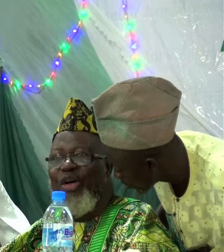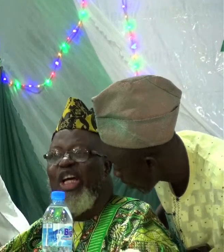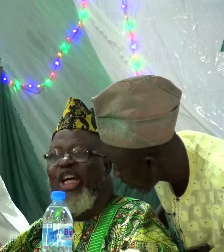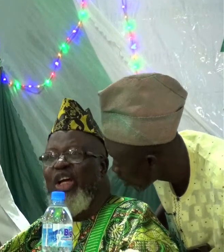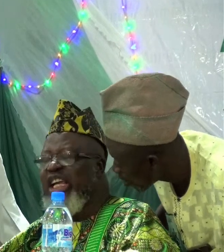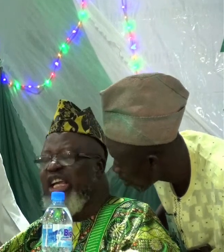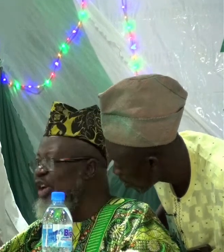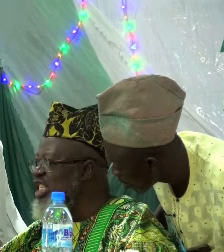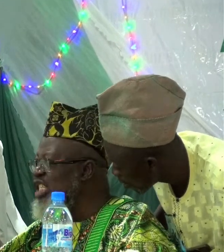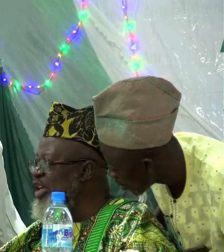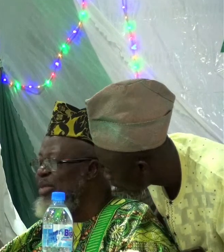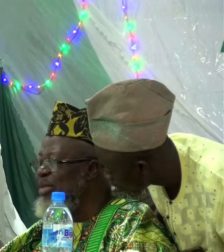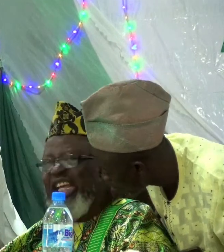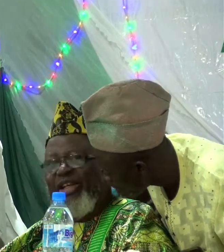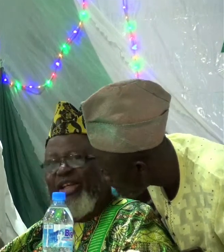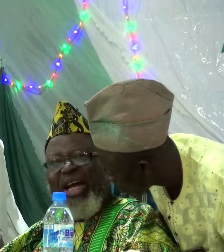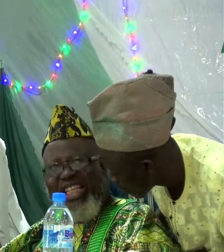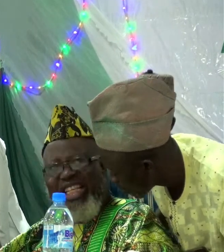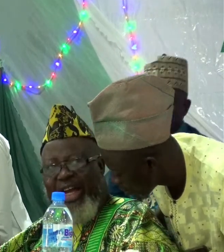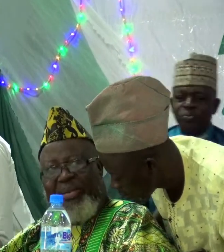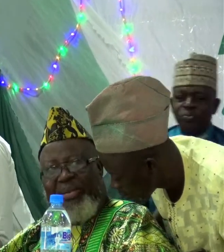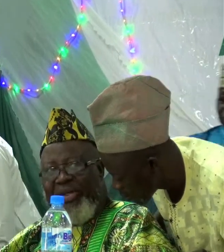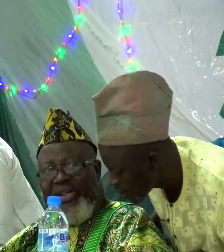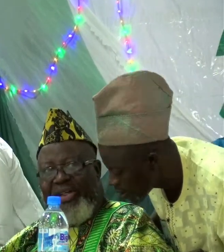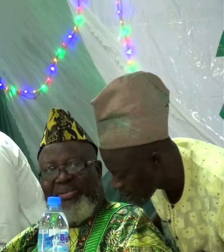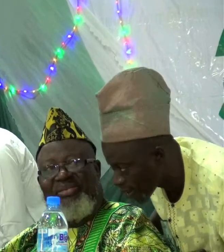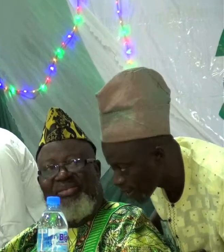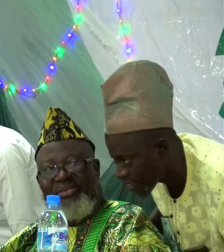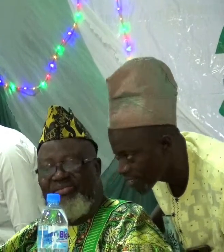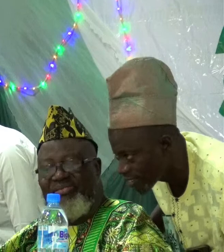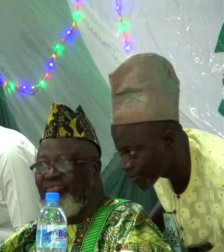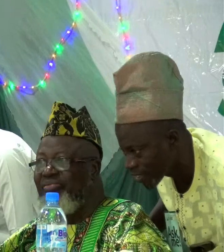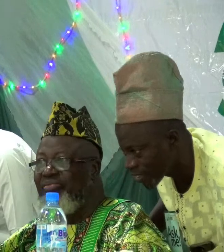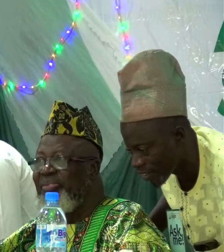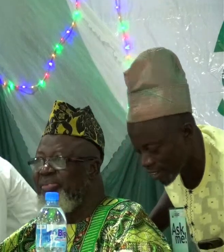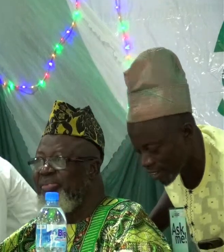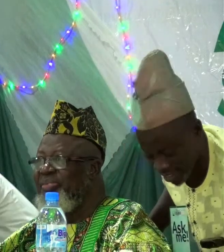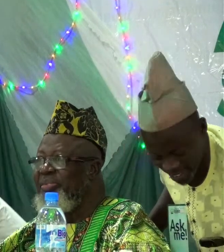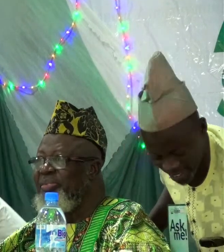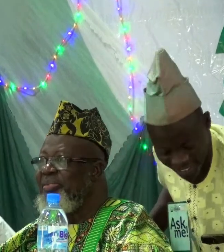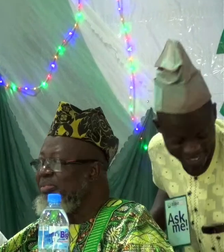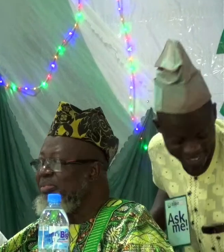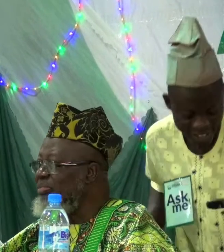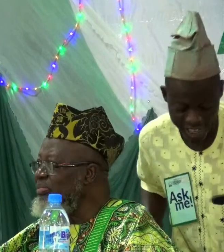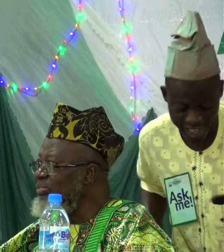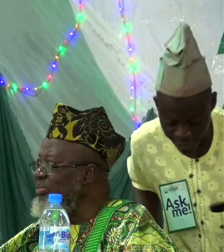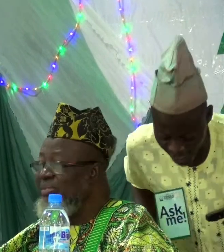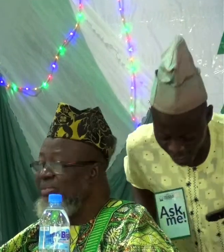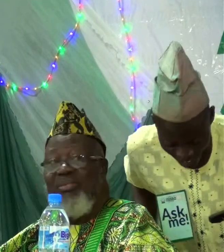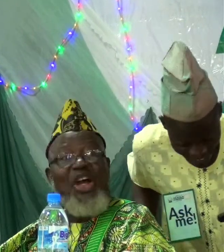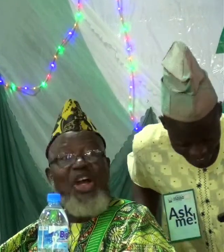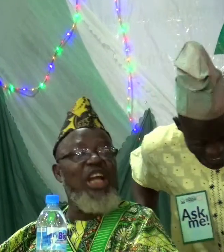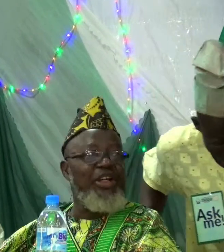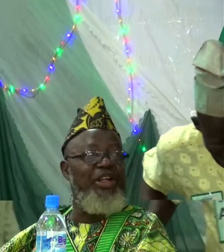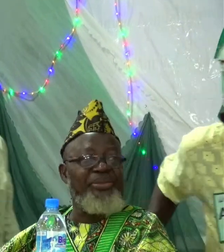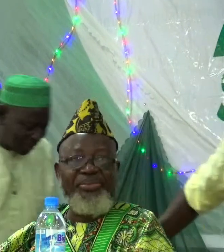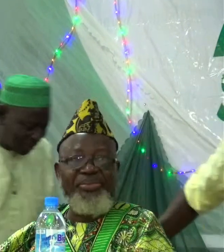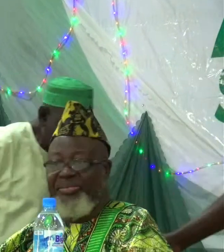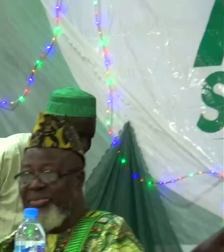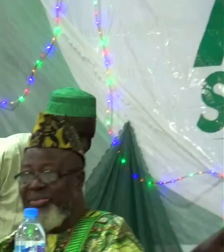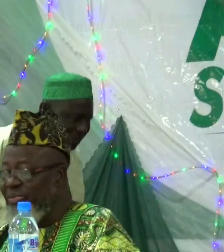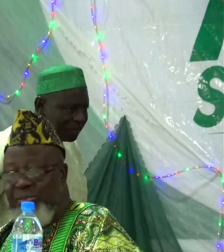Abdulrashid, Adekilu Toro, Bagi of Shaki, atawon tokuru miran. Nipinle Oyo ni o wa nkale lojo na. Alhaji Engineer